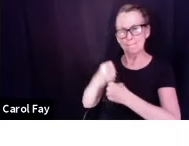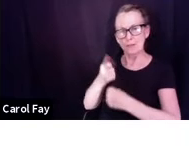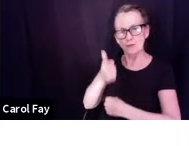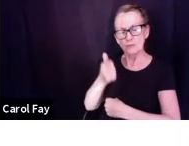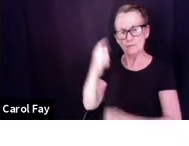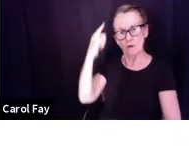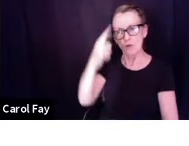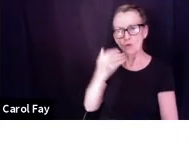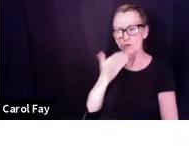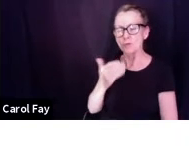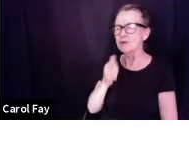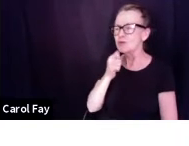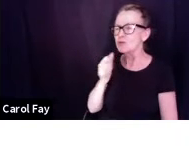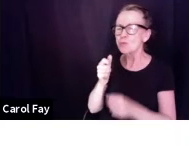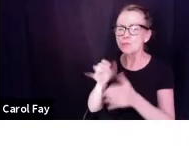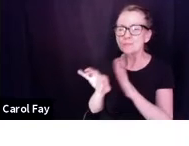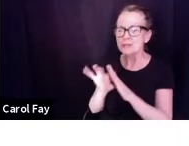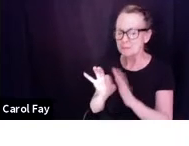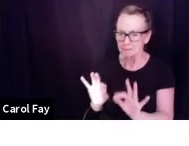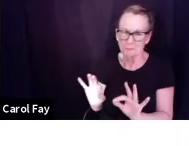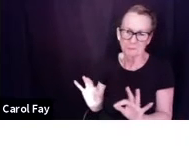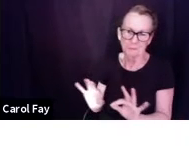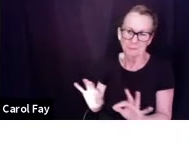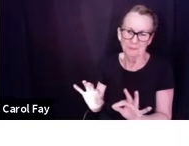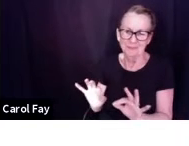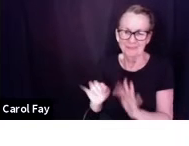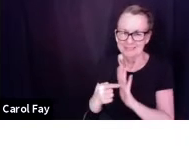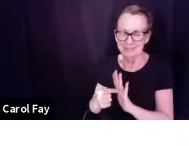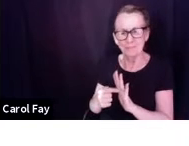don't want to choose something very small. Okay.